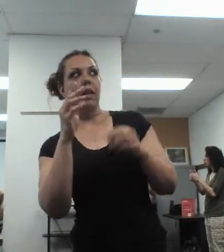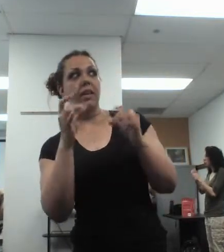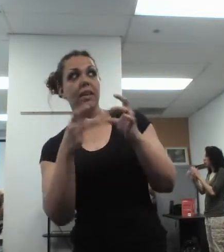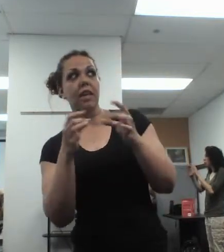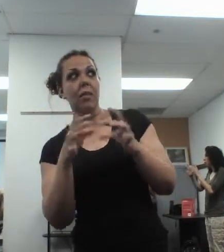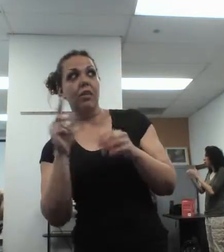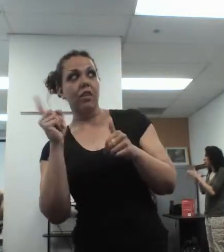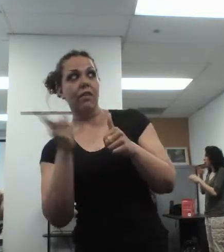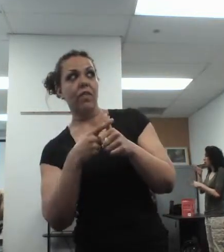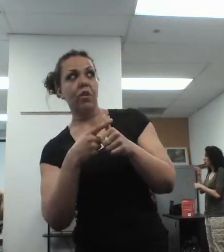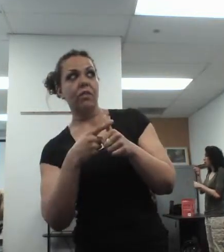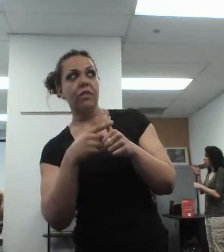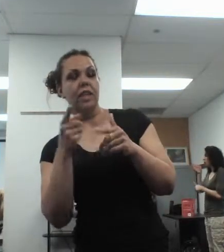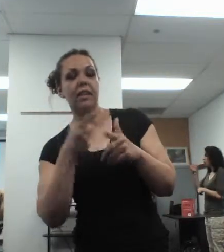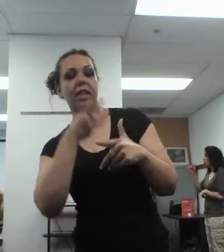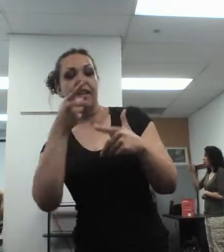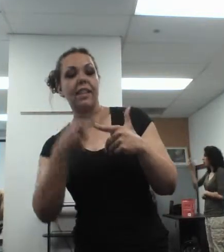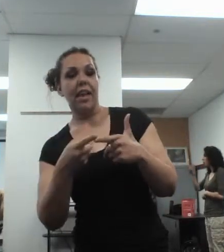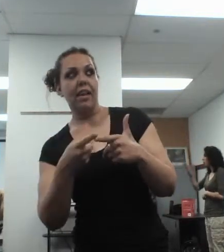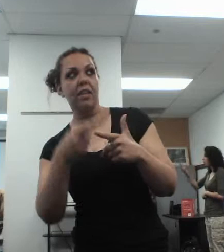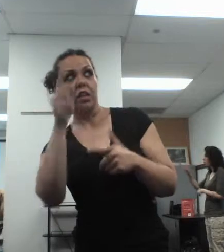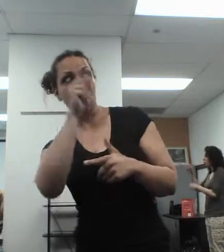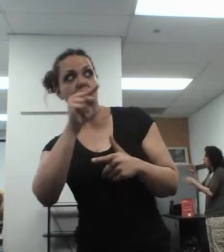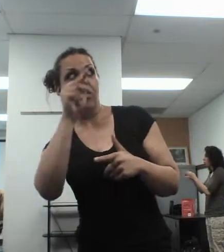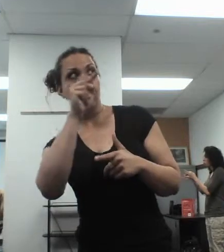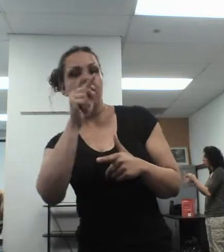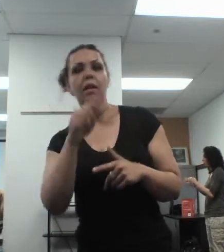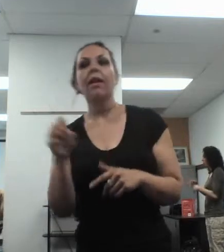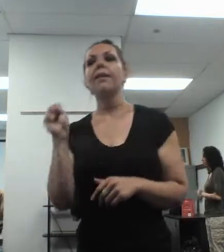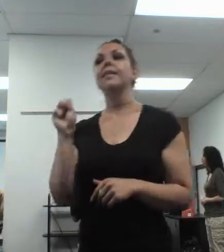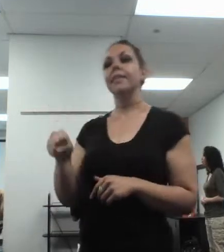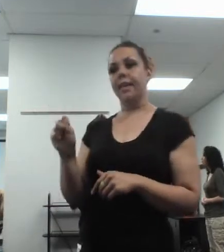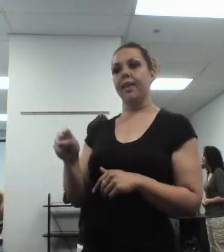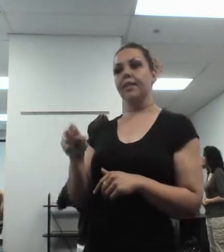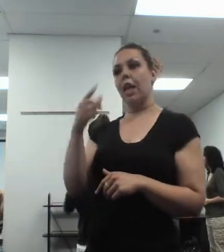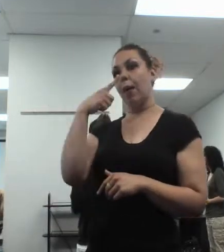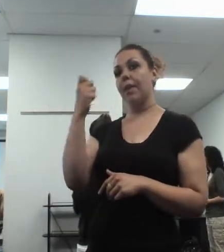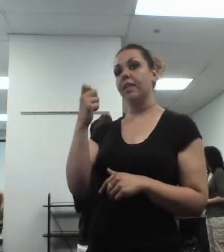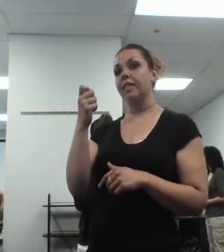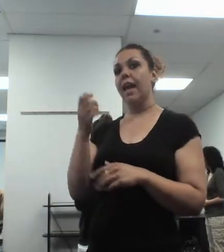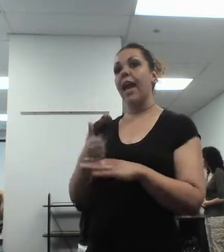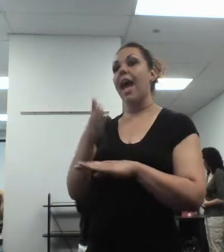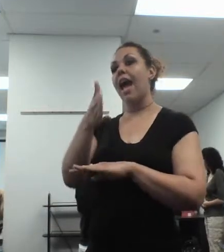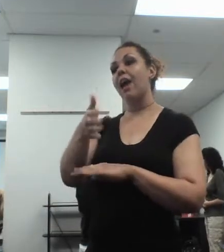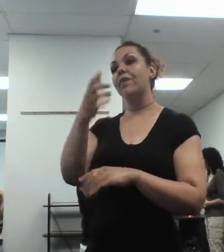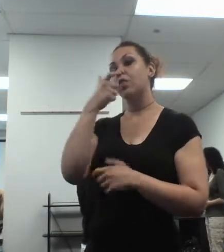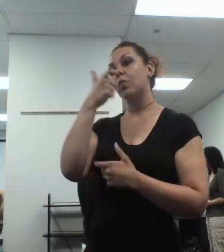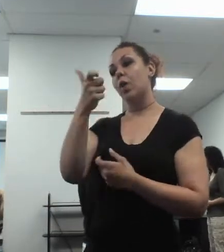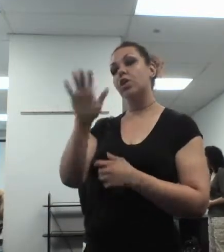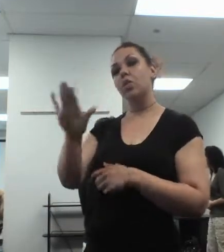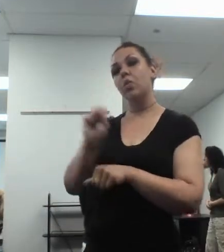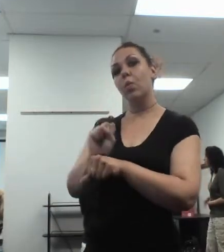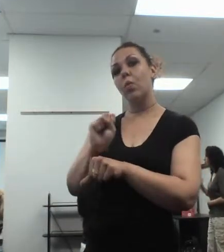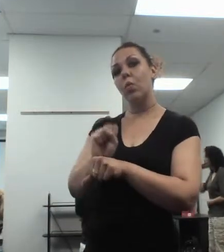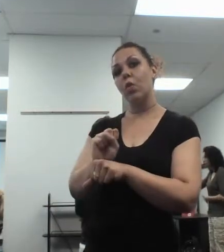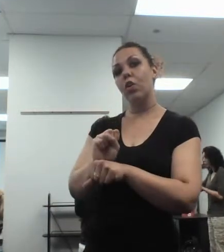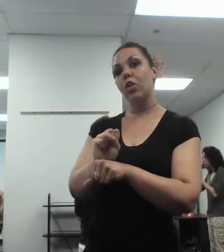you're looking at your work, you want to look at it, you want to think it through, you want to make some comments, and then based on your